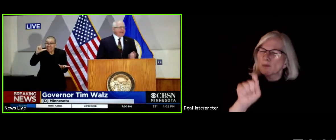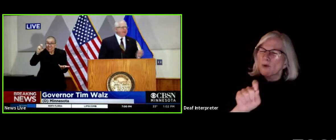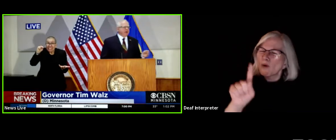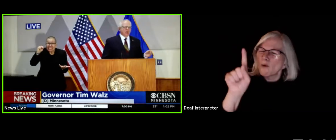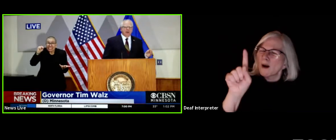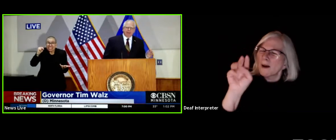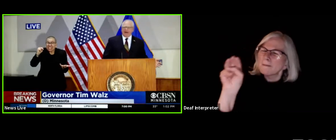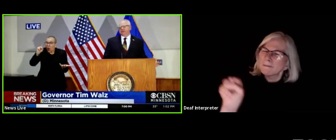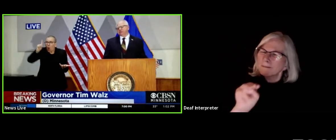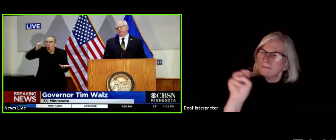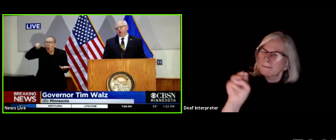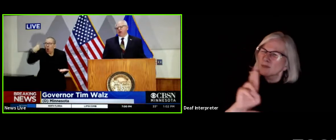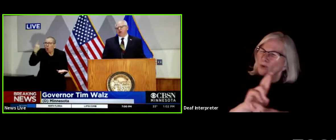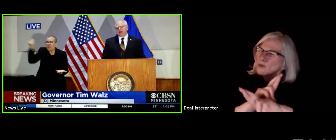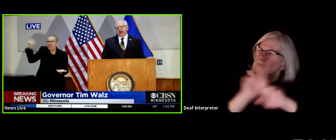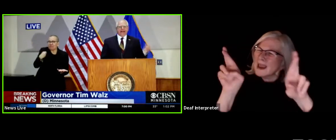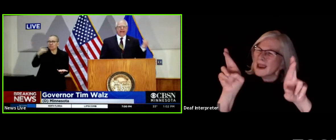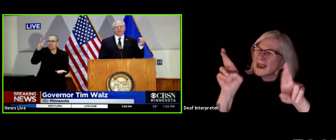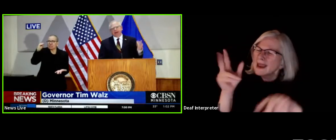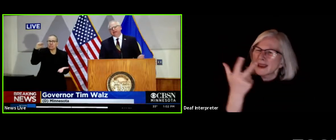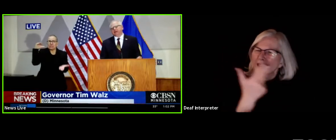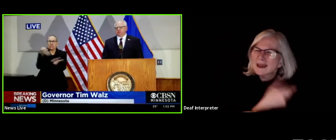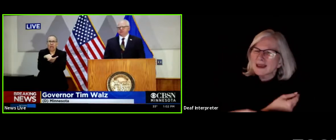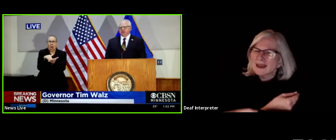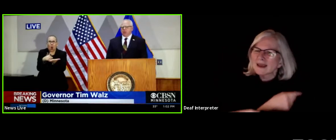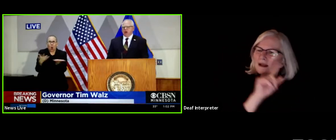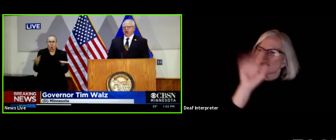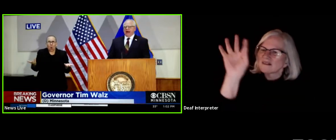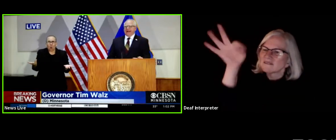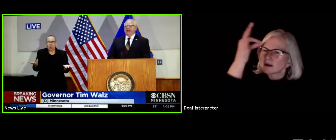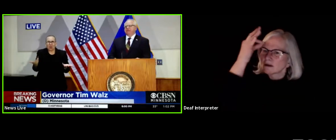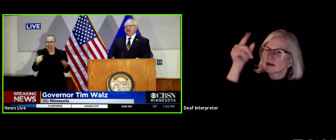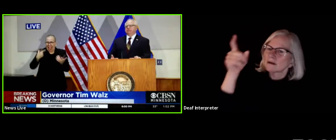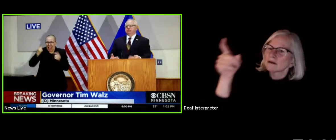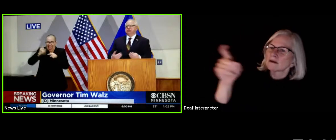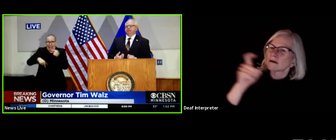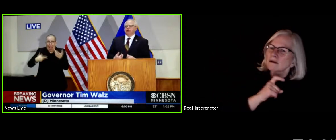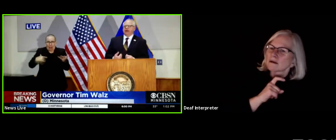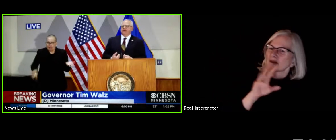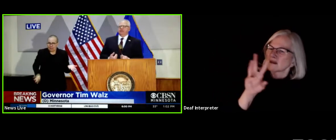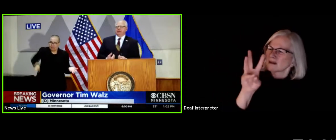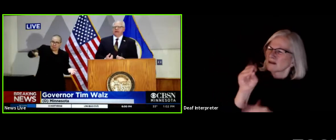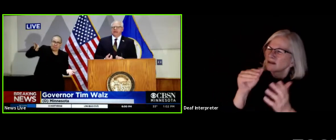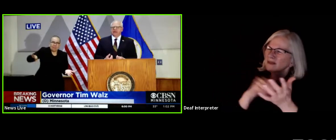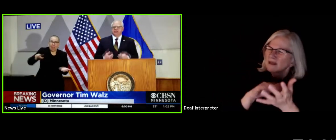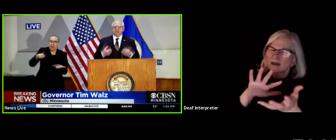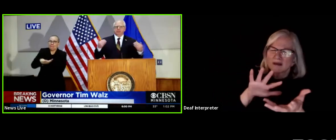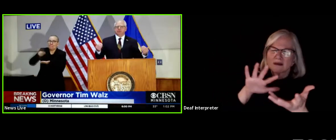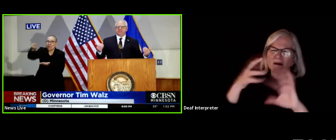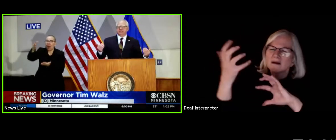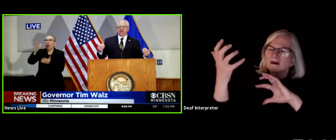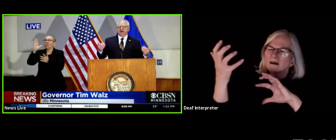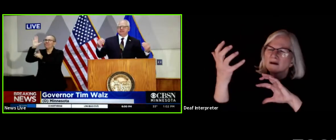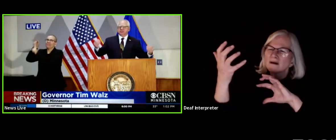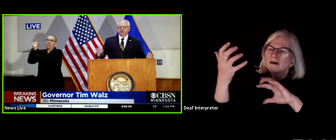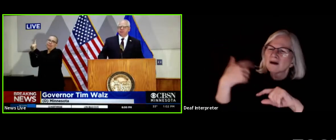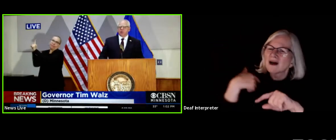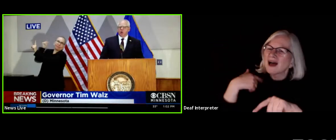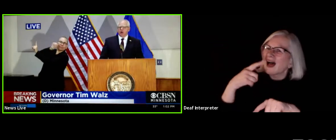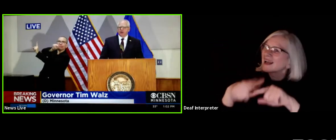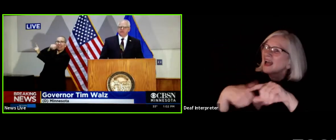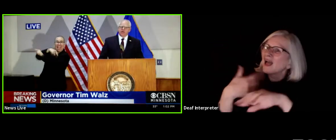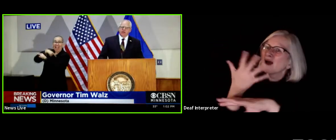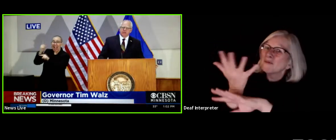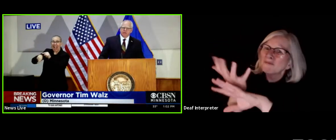I can't go and buy them somewhere. I can't beg them from somewhere. I can't even have them shipped directly to me. They ship them to CVS, ship